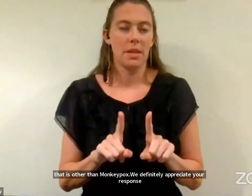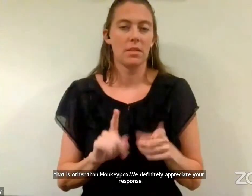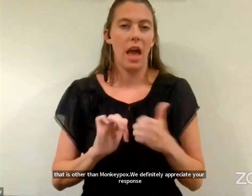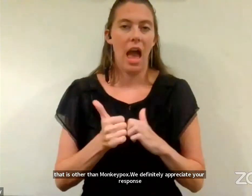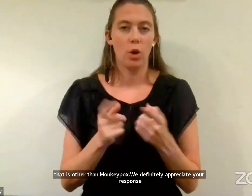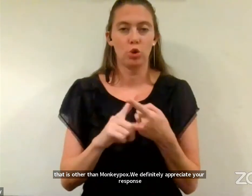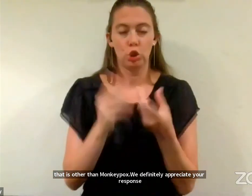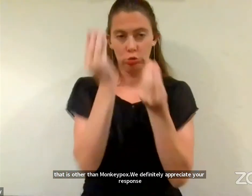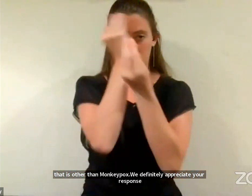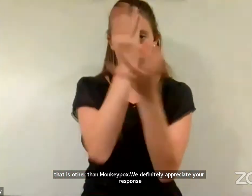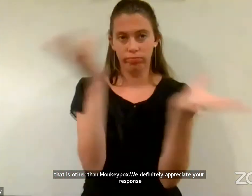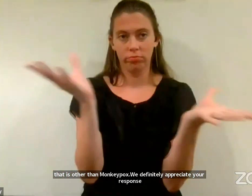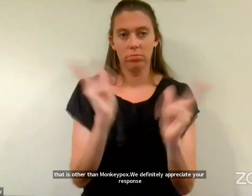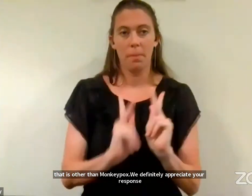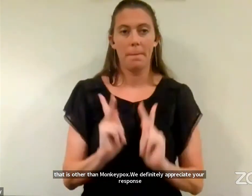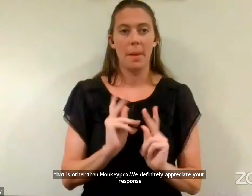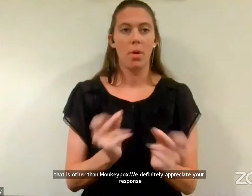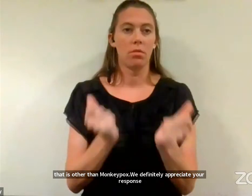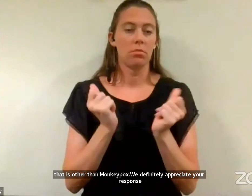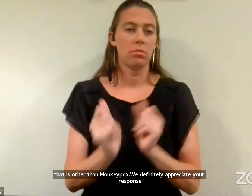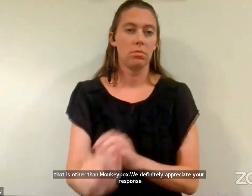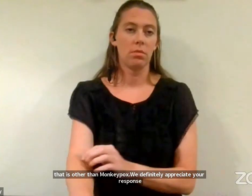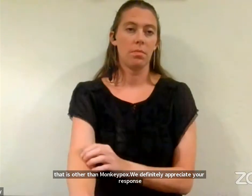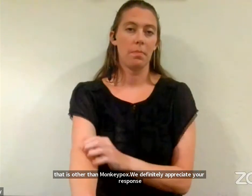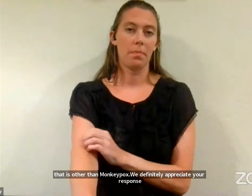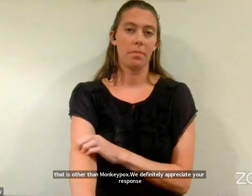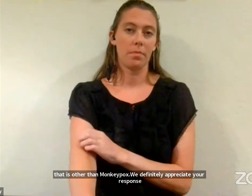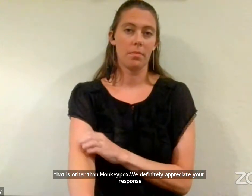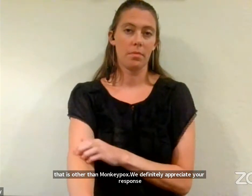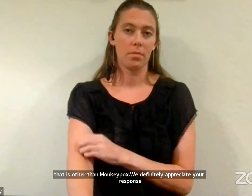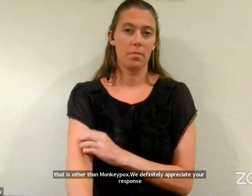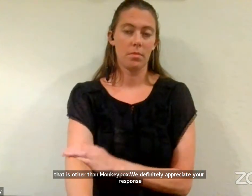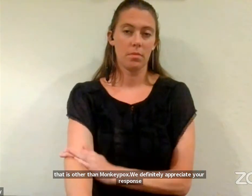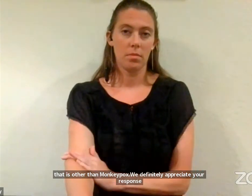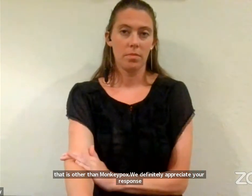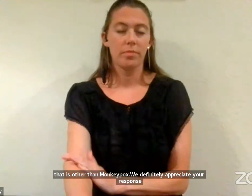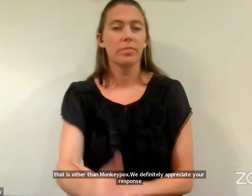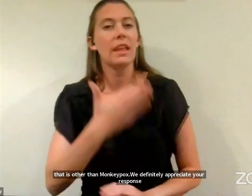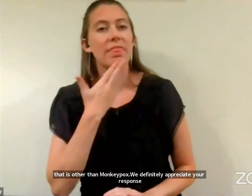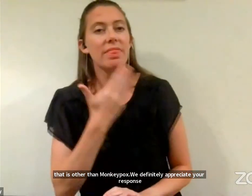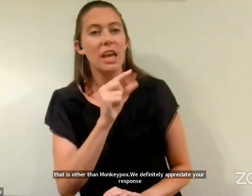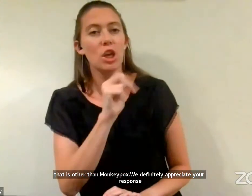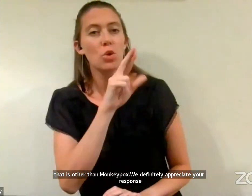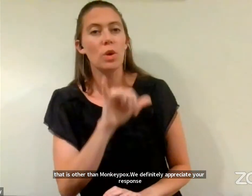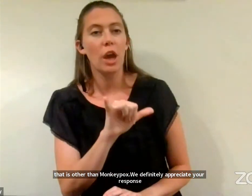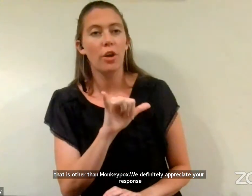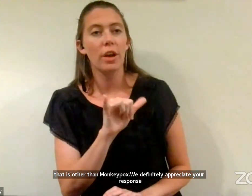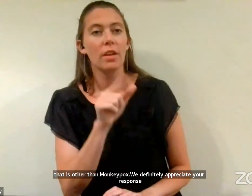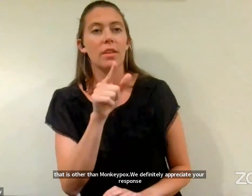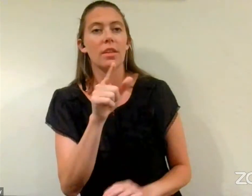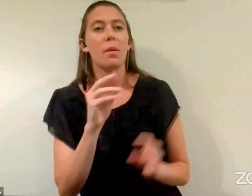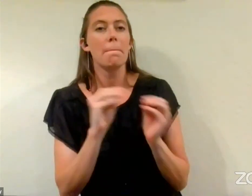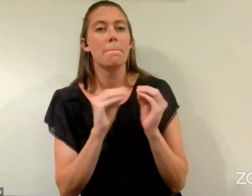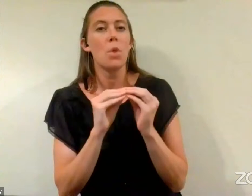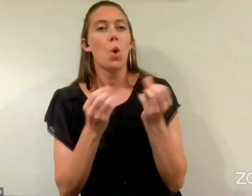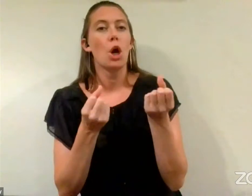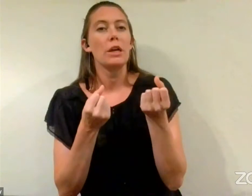Thanks, Gary. Thank you, sir. More supportive than some of the comments I heard at Board of Supervisors today.